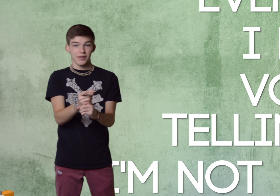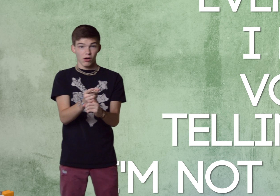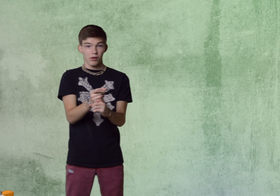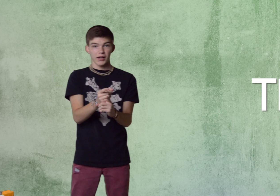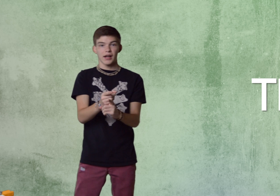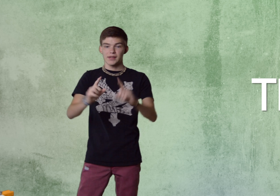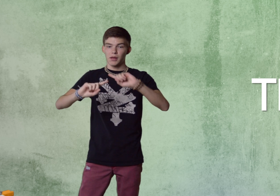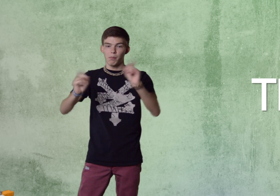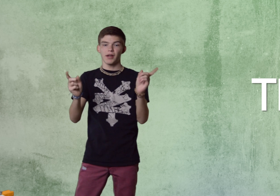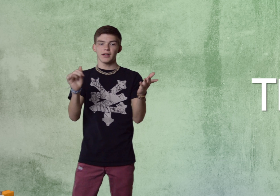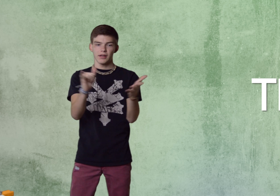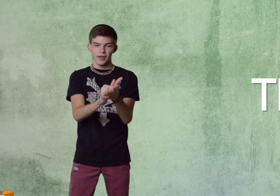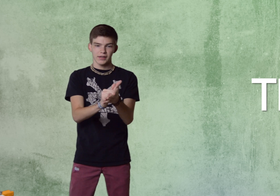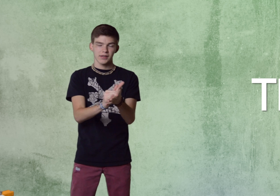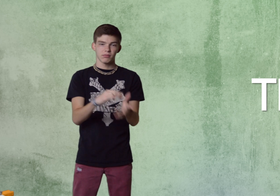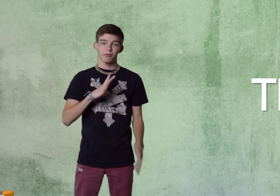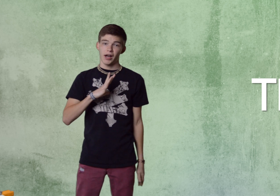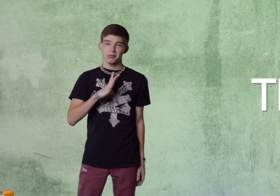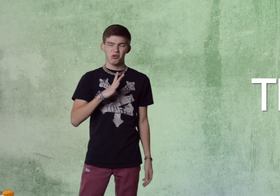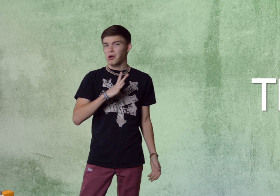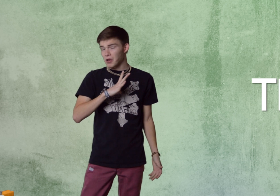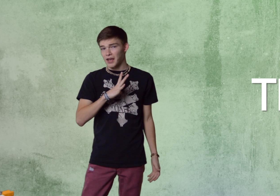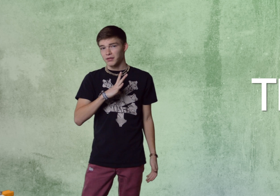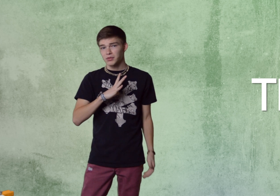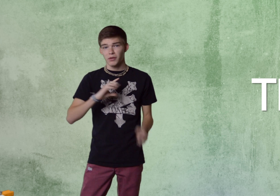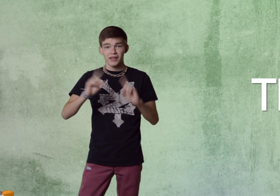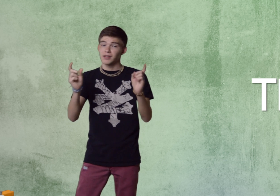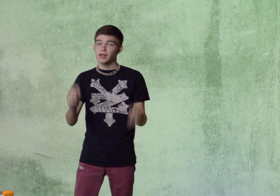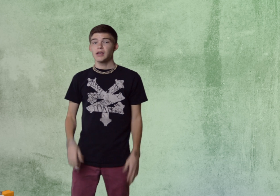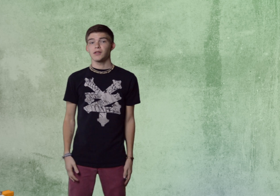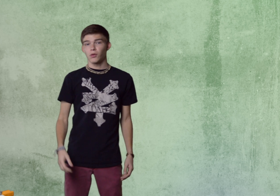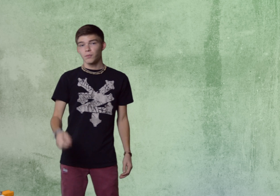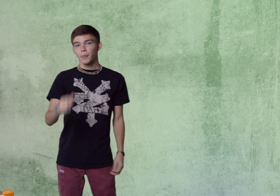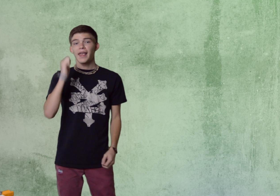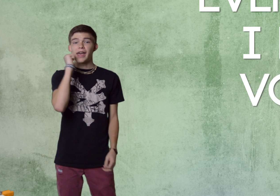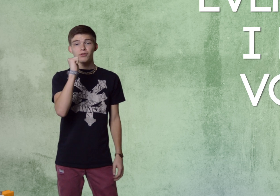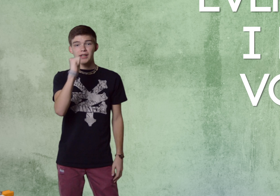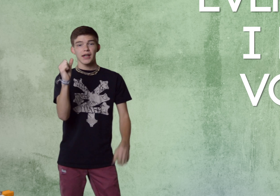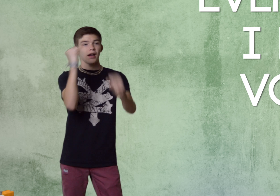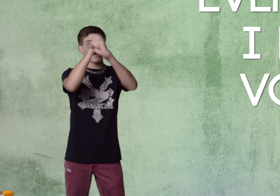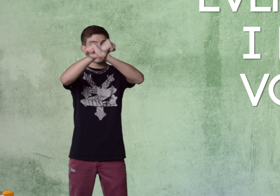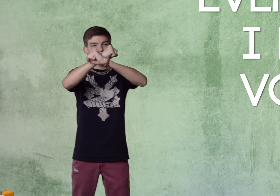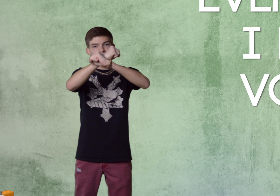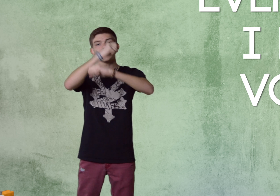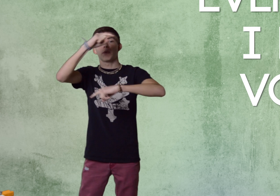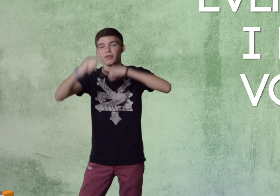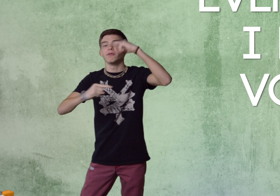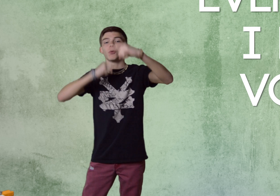all right. I say, but that's fine or okay. So every day I fight with the